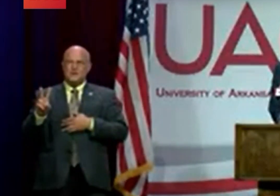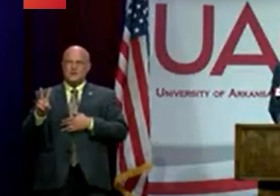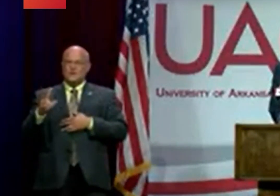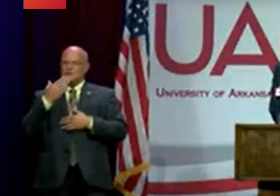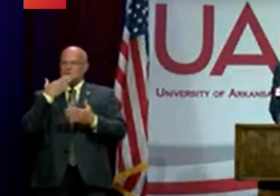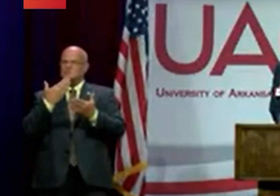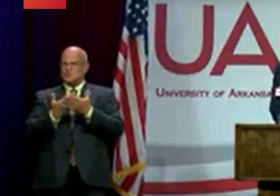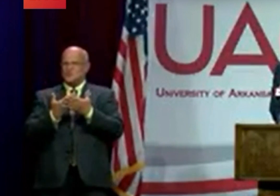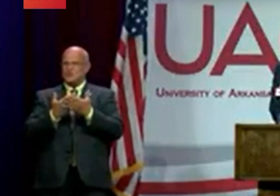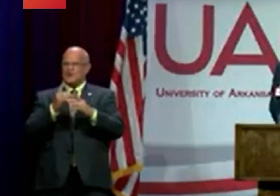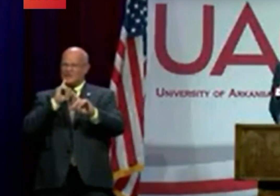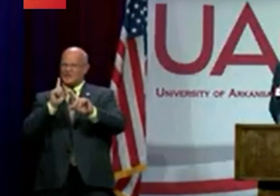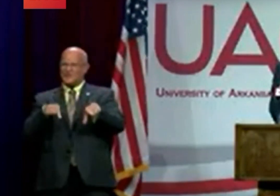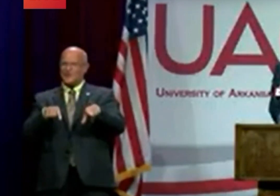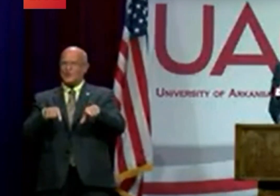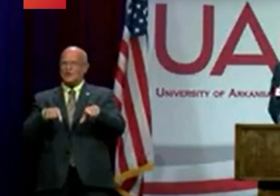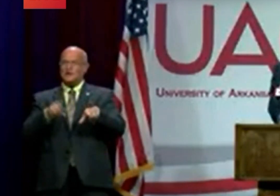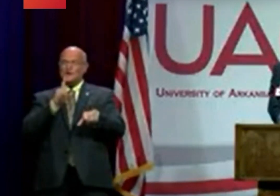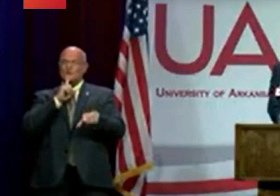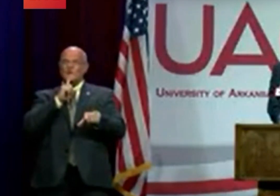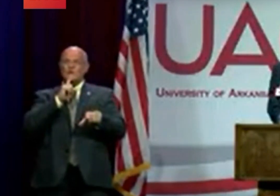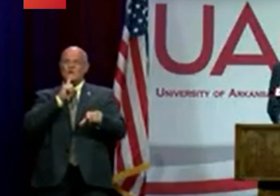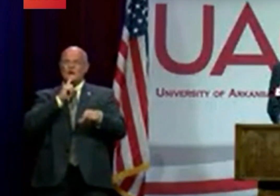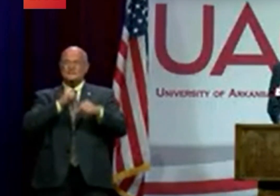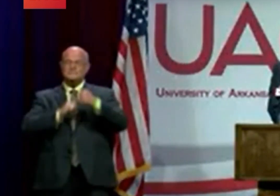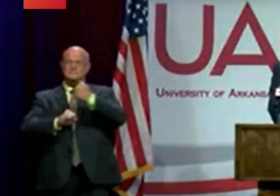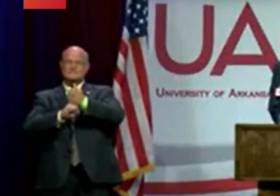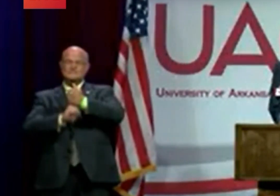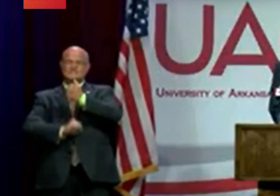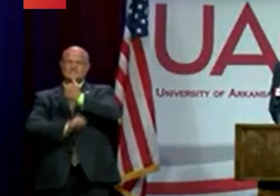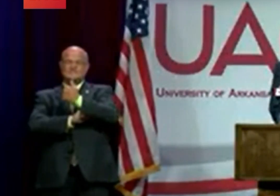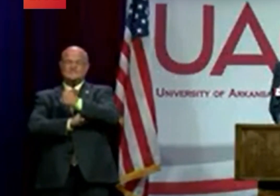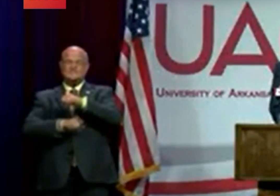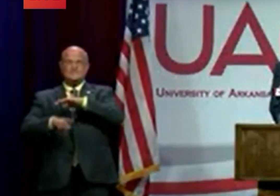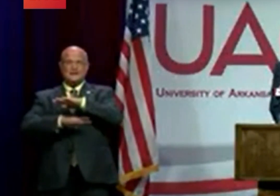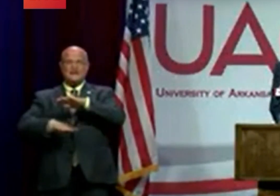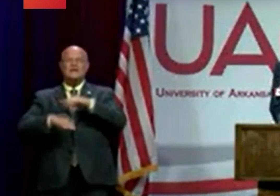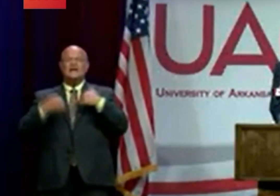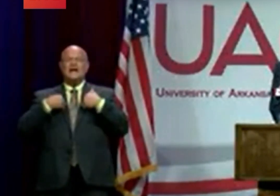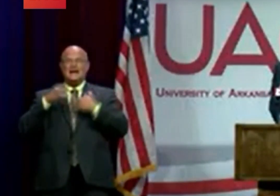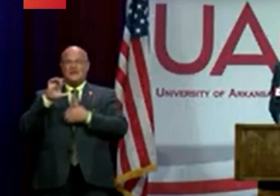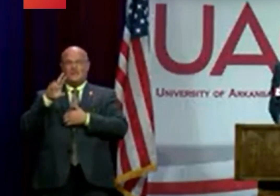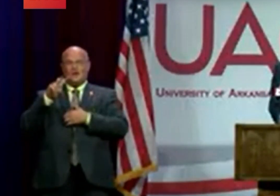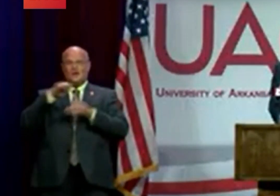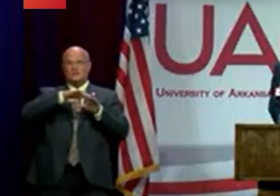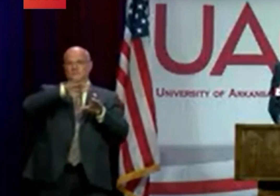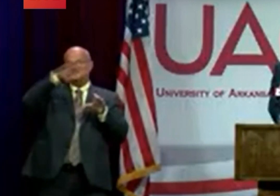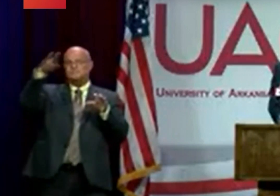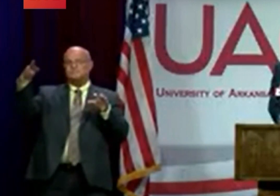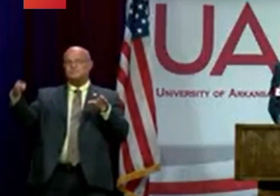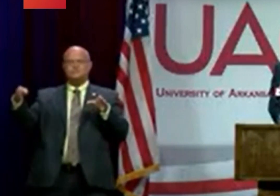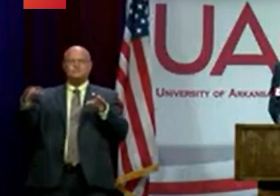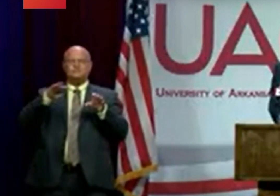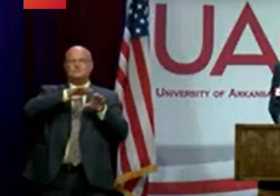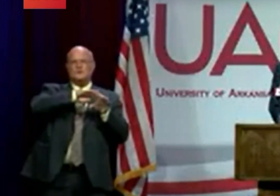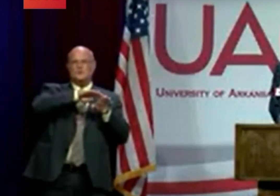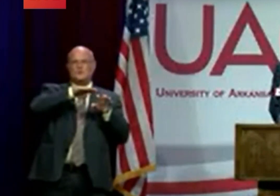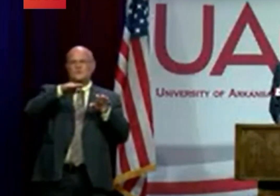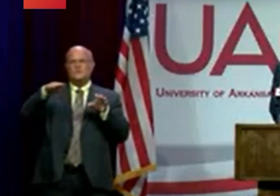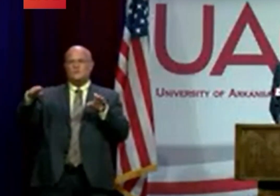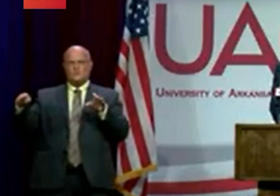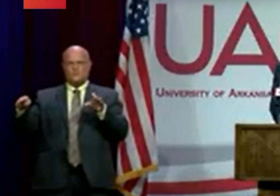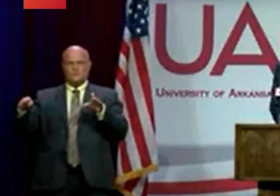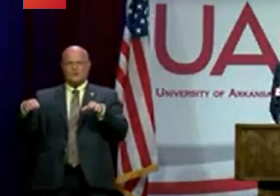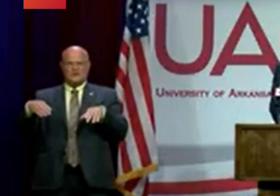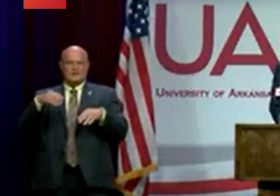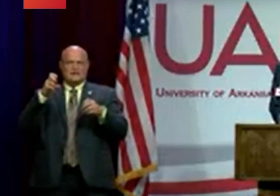bright spot in the report, which is really the fundamental objective, is to flatten the curve so there's adequate hospital space to meet